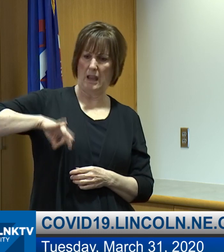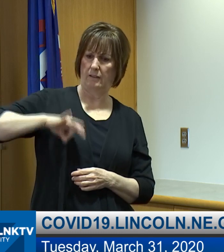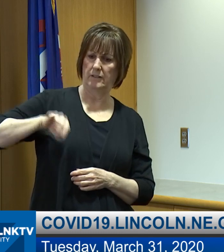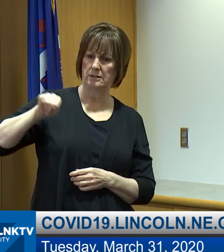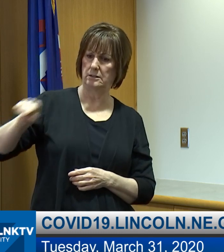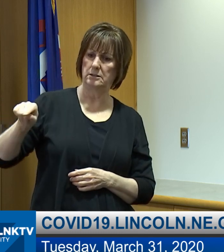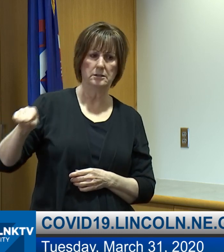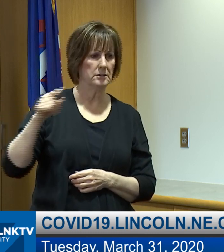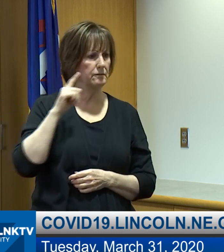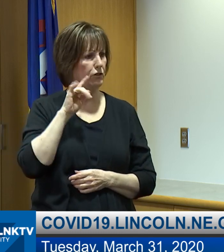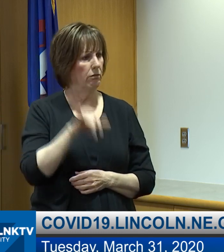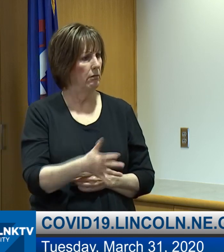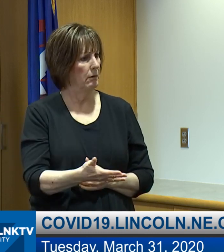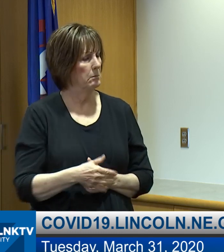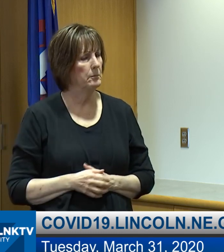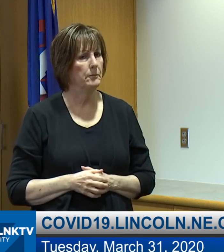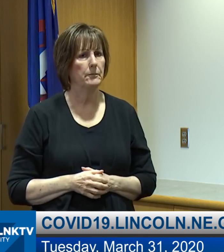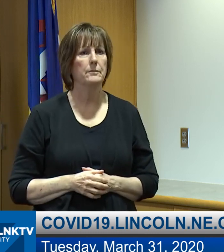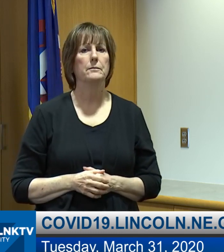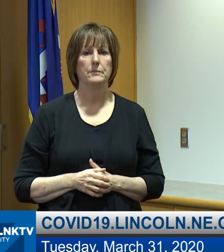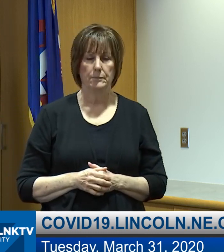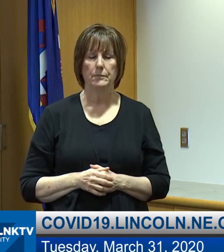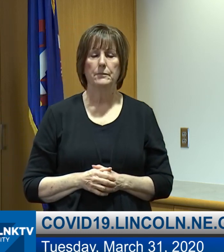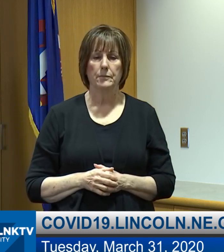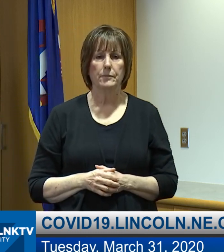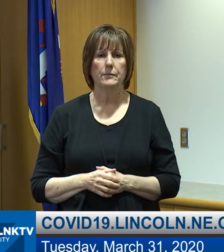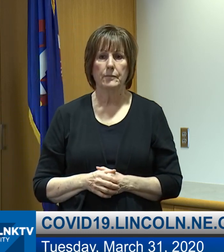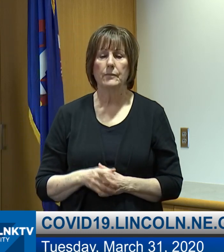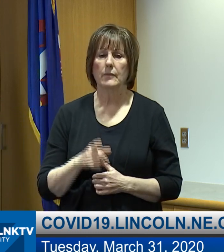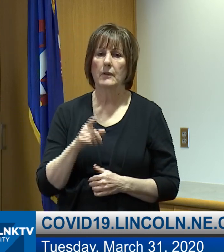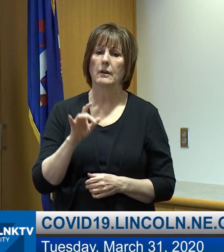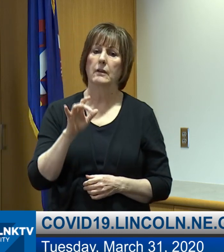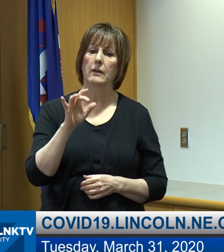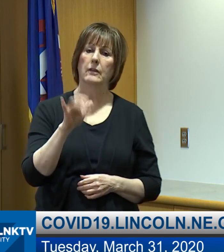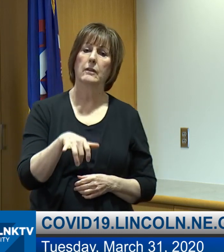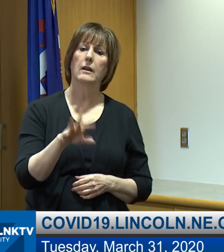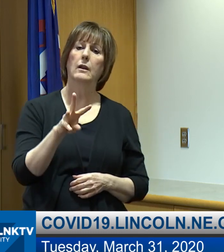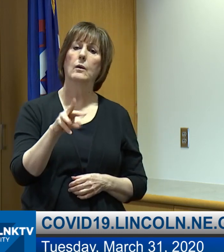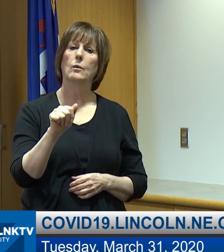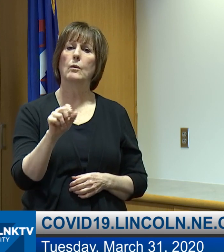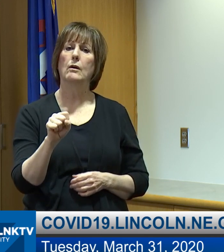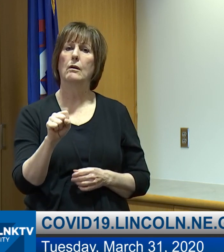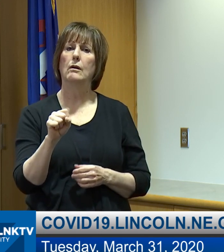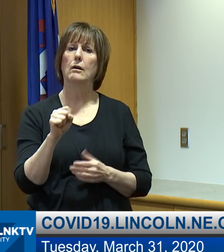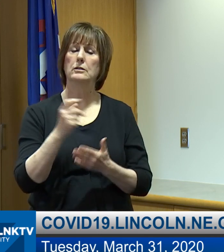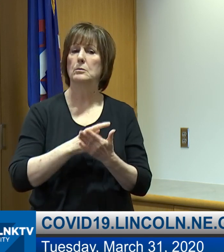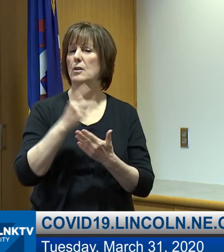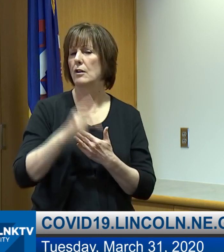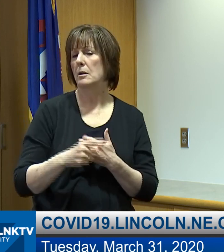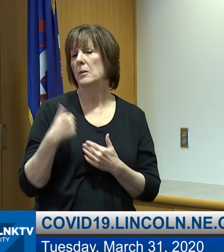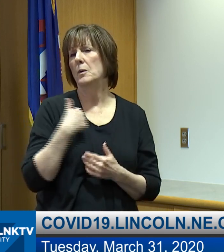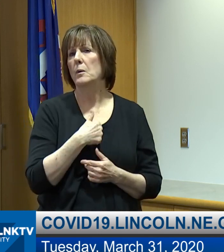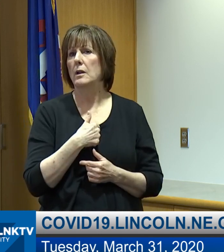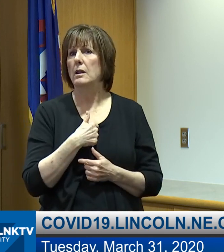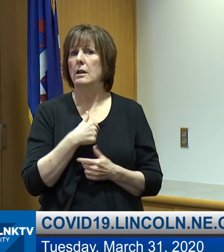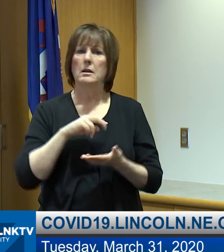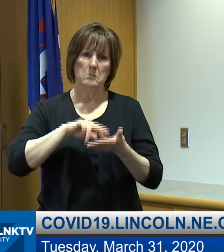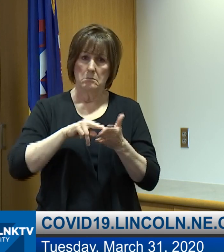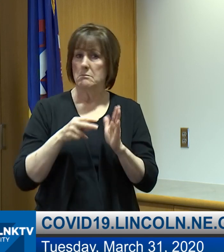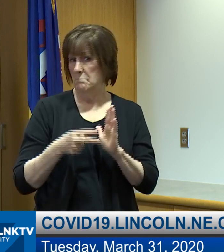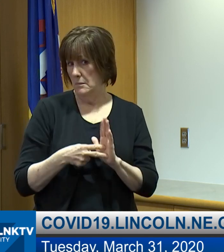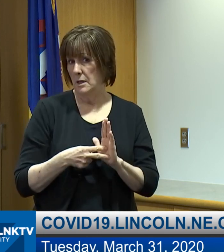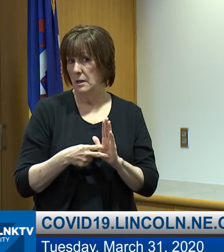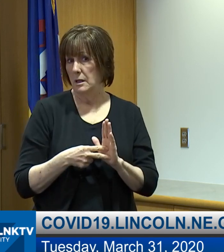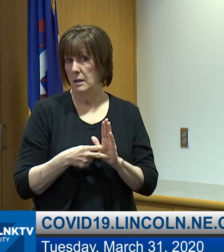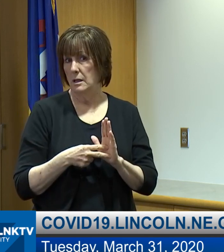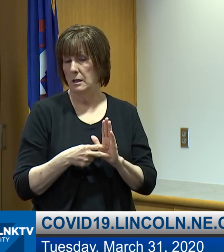are being explored are. Yes. This was a program that we were going to roll